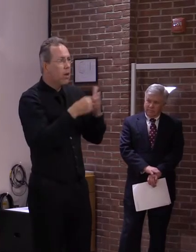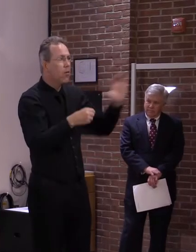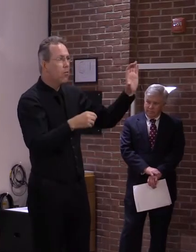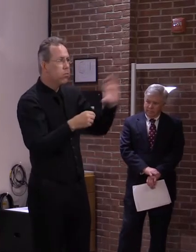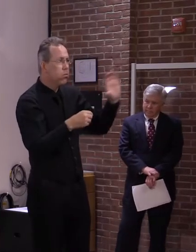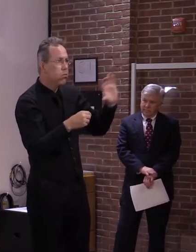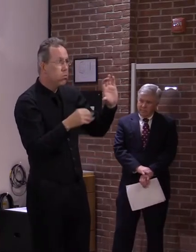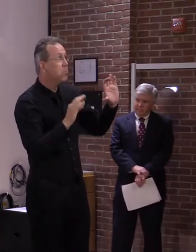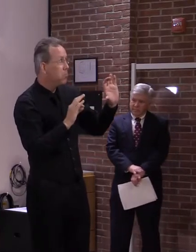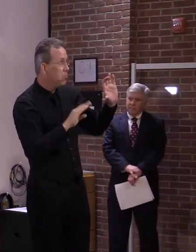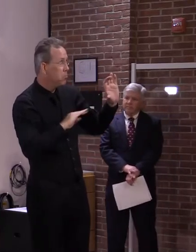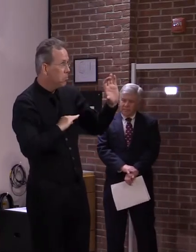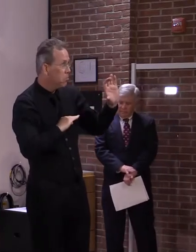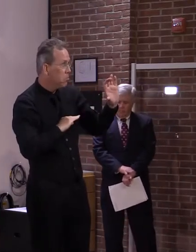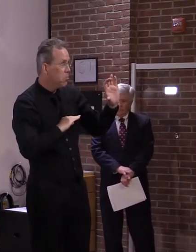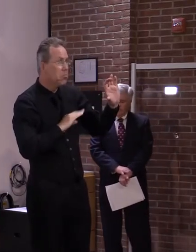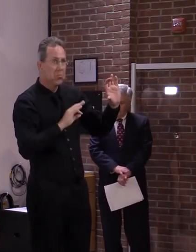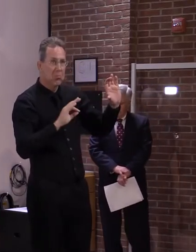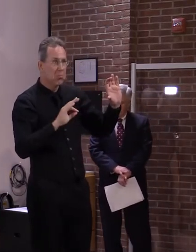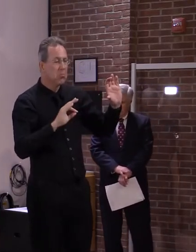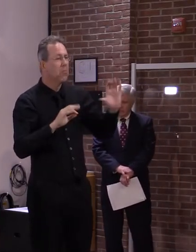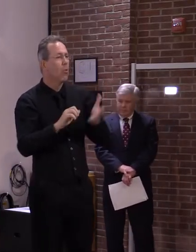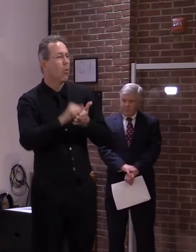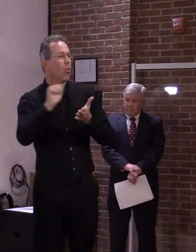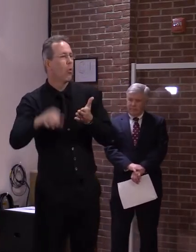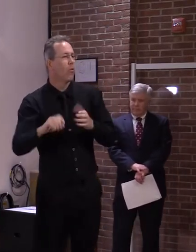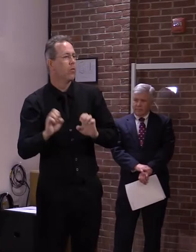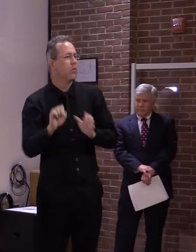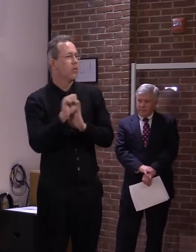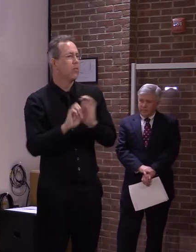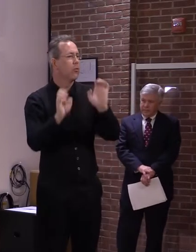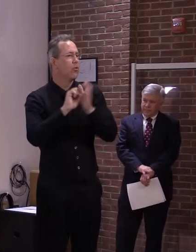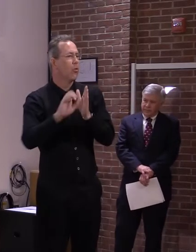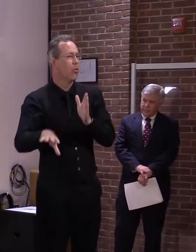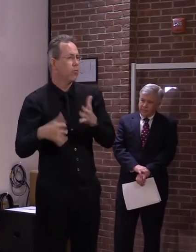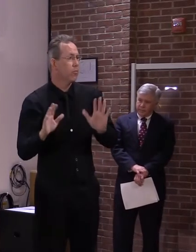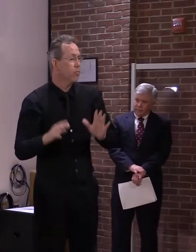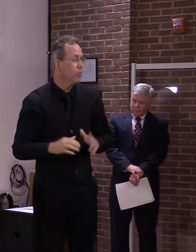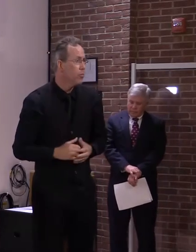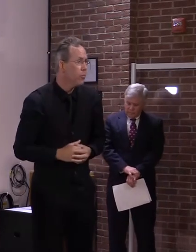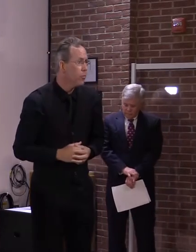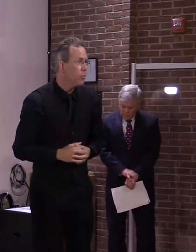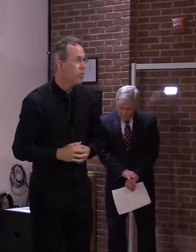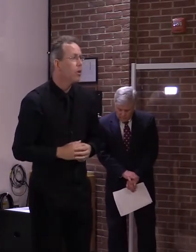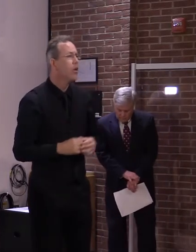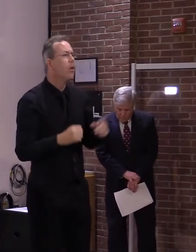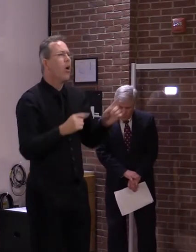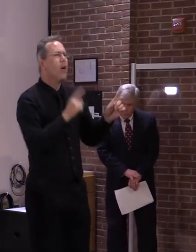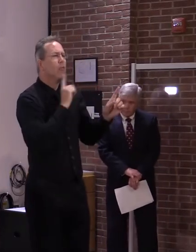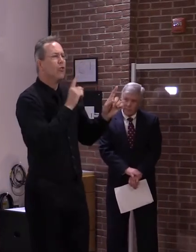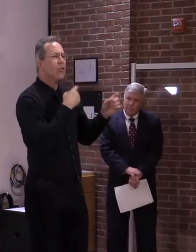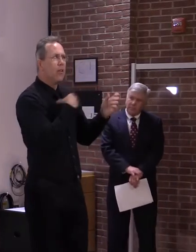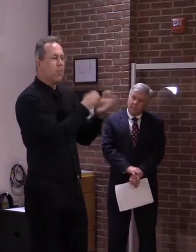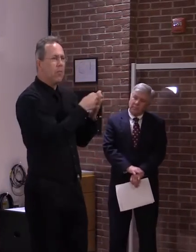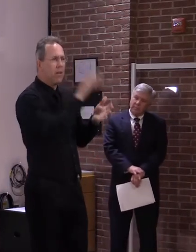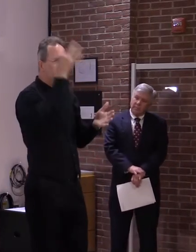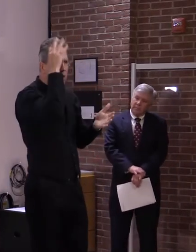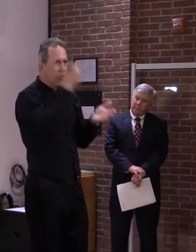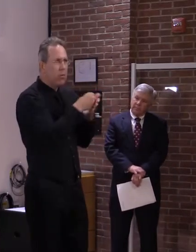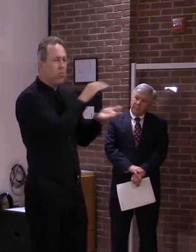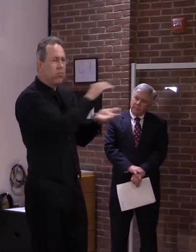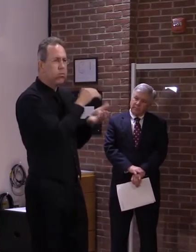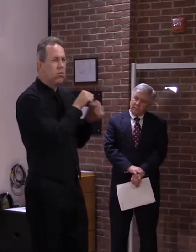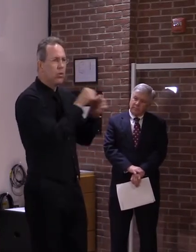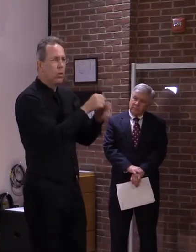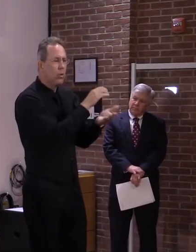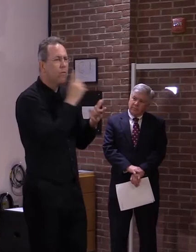vaccines and so forth and get paid for it. So those are the types of things that we're trying to work our way through in terms of the state of emergency. We want to end it